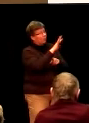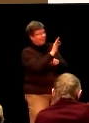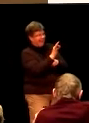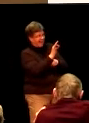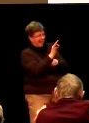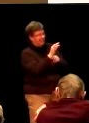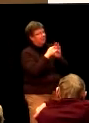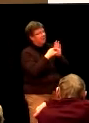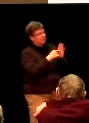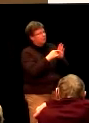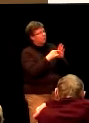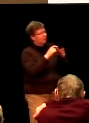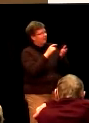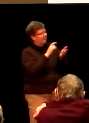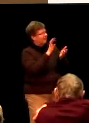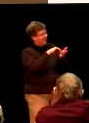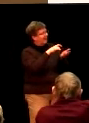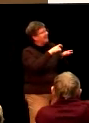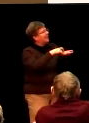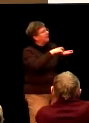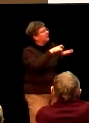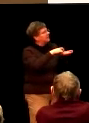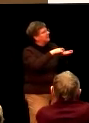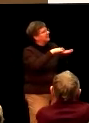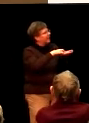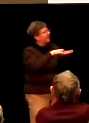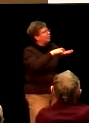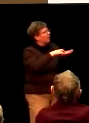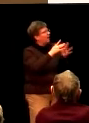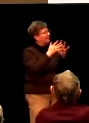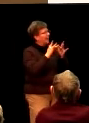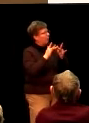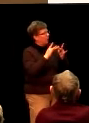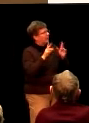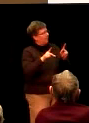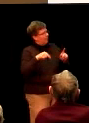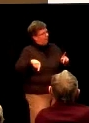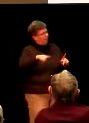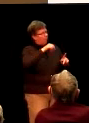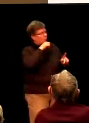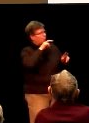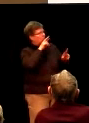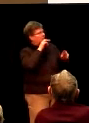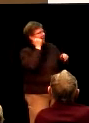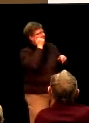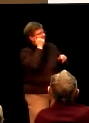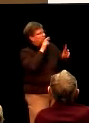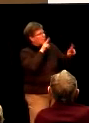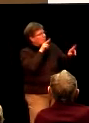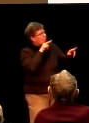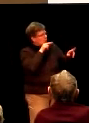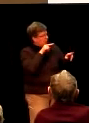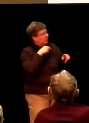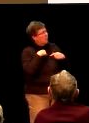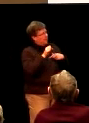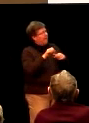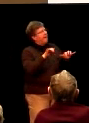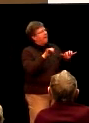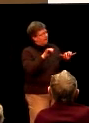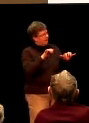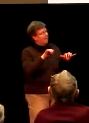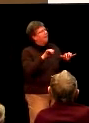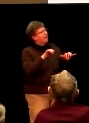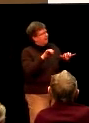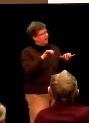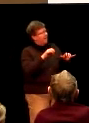1849 showing that telegraphic network of people who were reporting in these observations. So we could start to chart the patterns of these